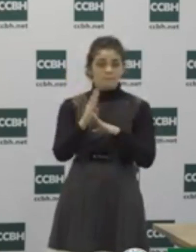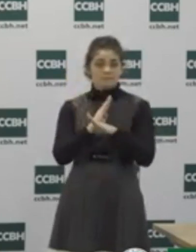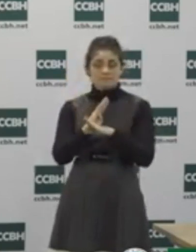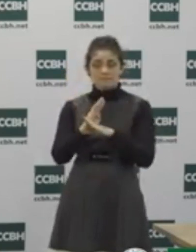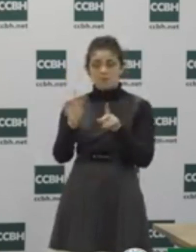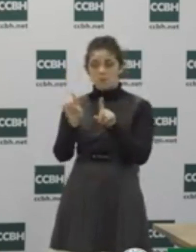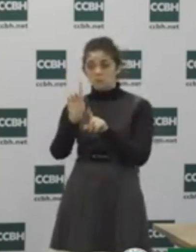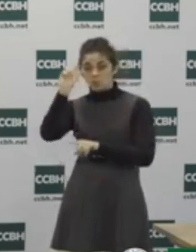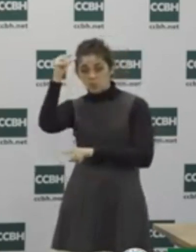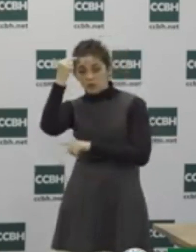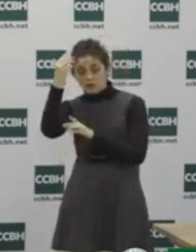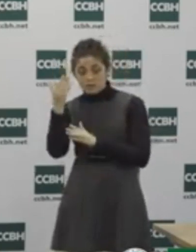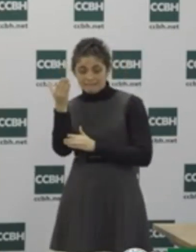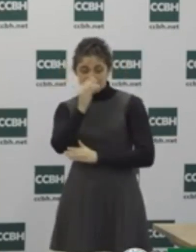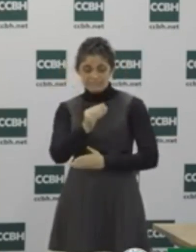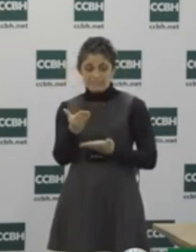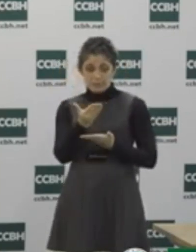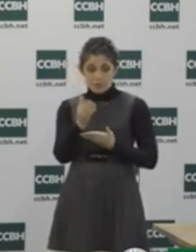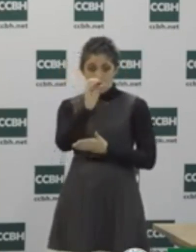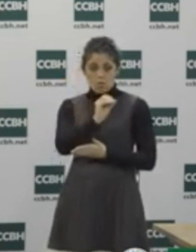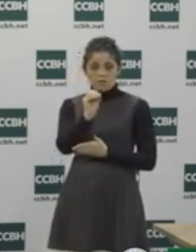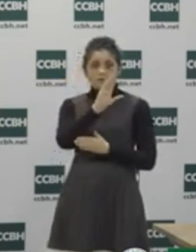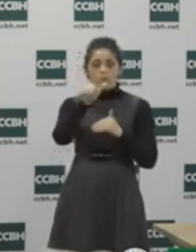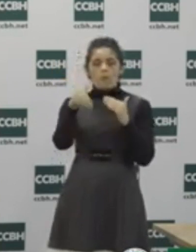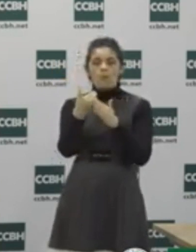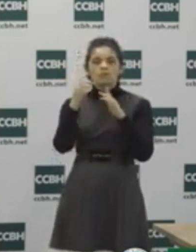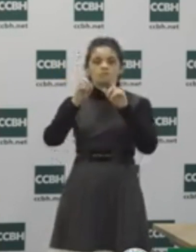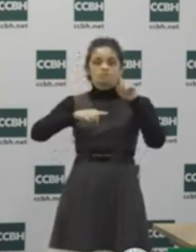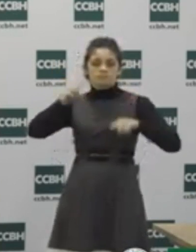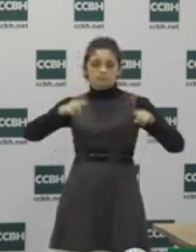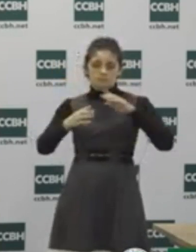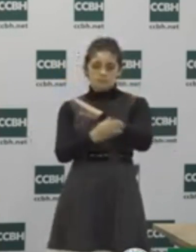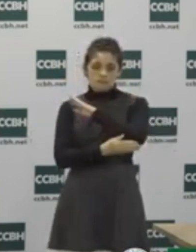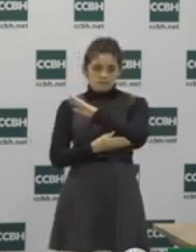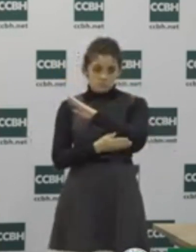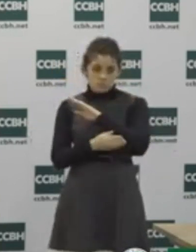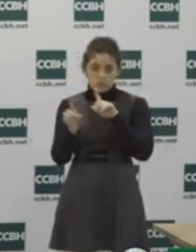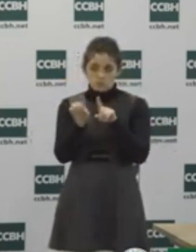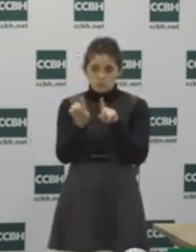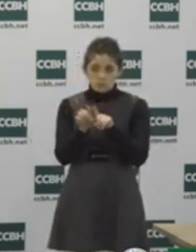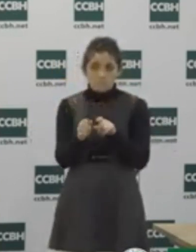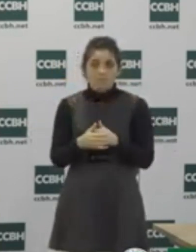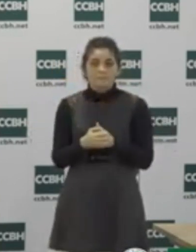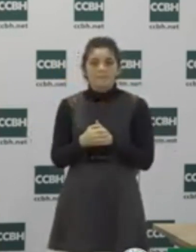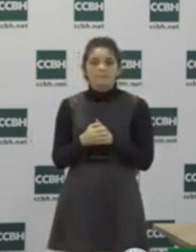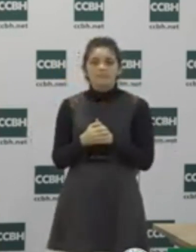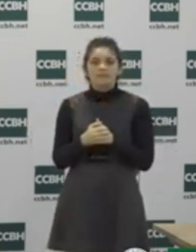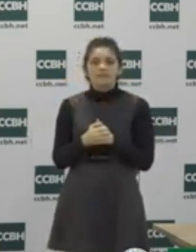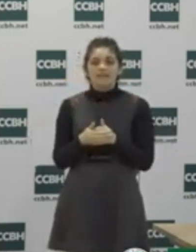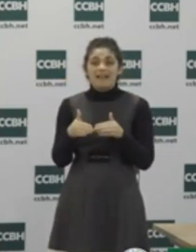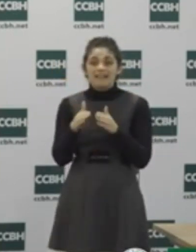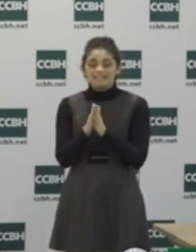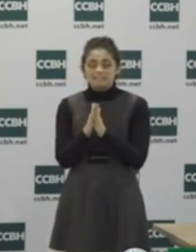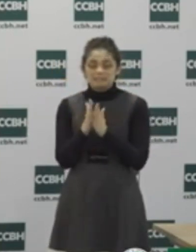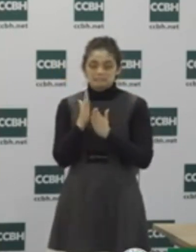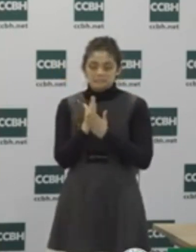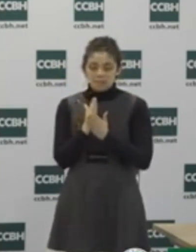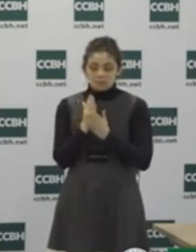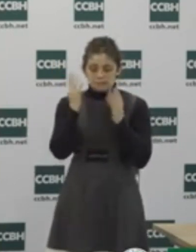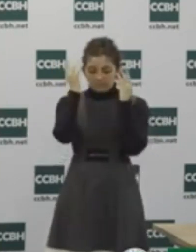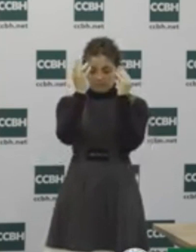government here in Ohio and throughout the country. And so we'd ask you first to pause and